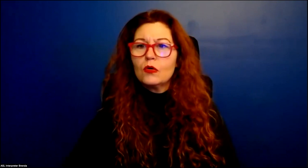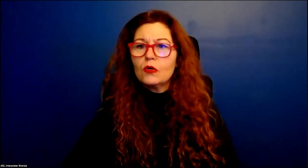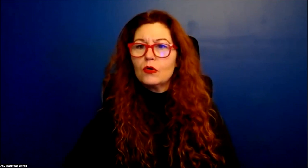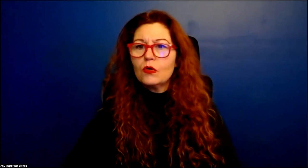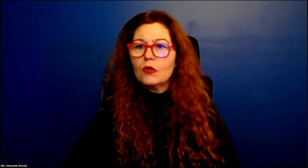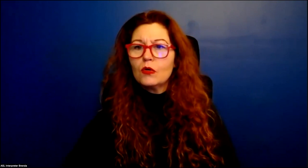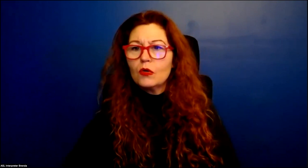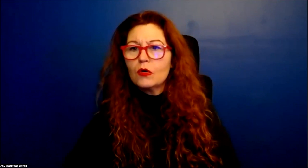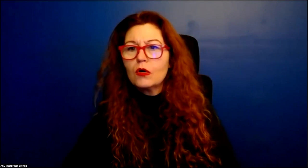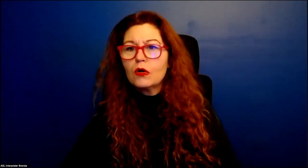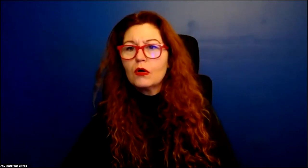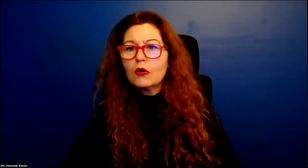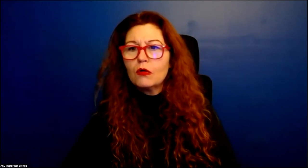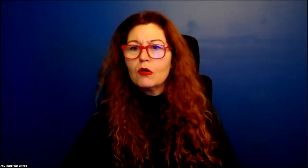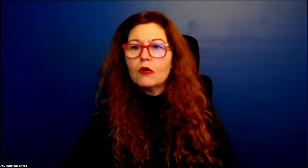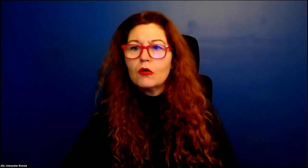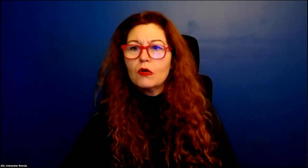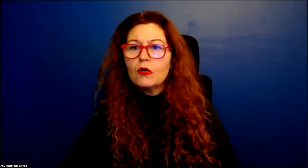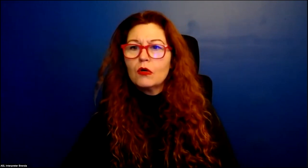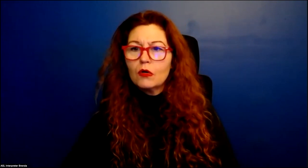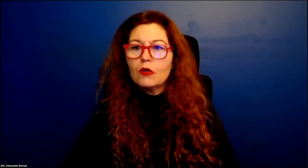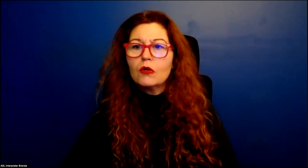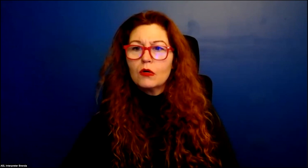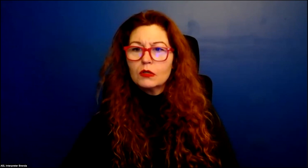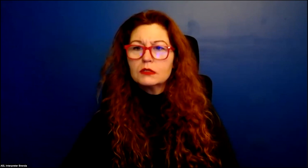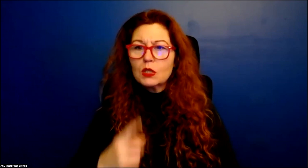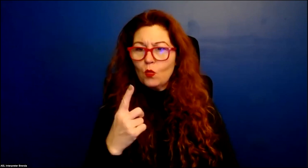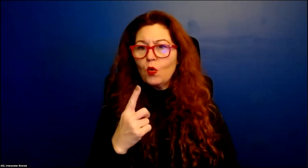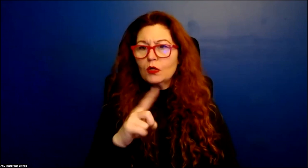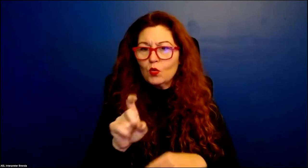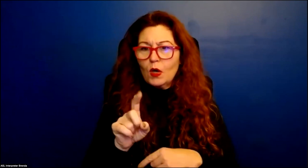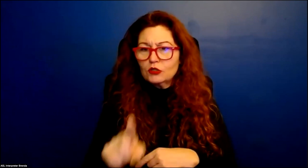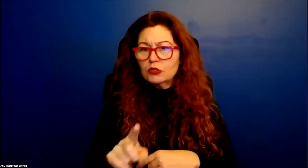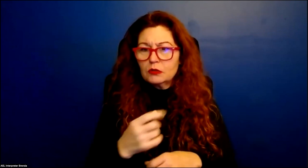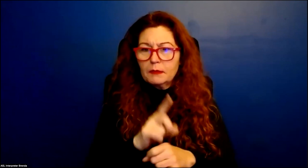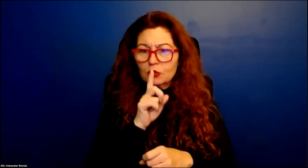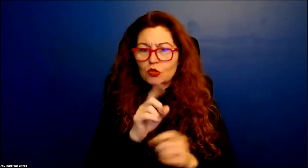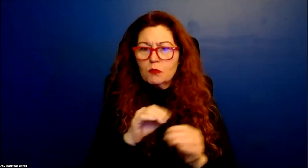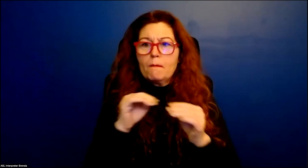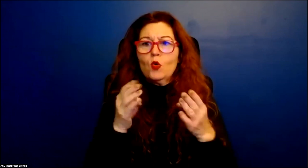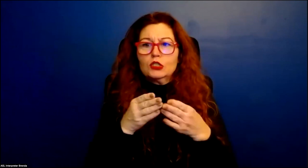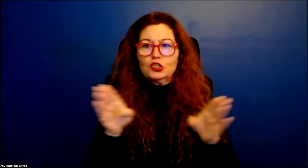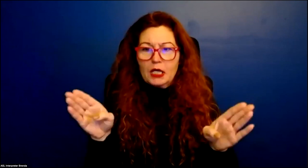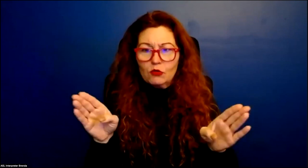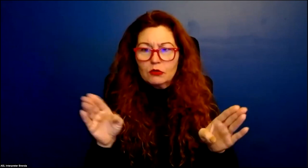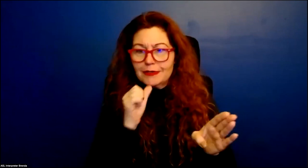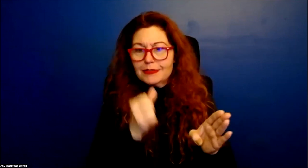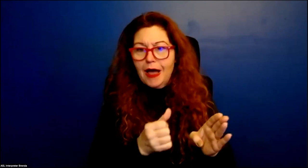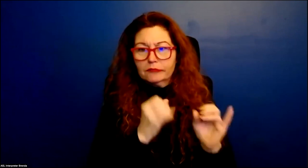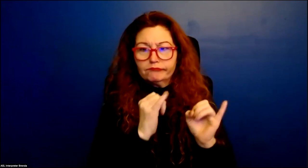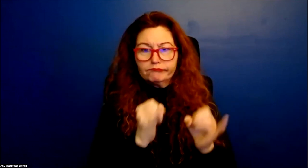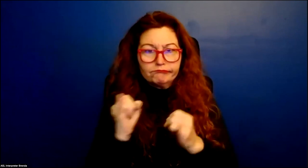and I know this is more individualized, so I like to kind of just see if we can make it more general so everybody can kind